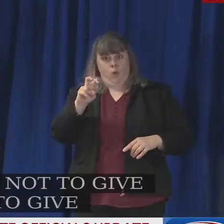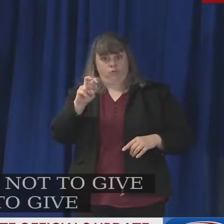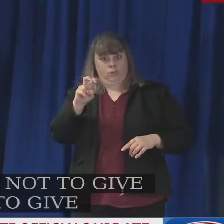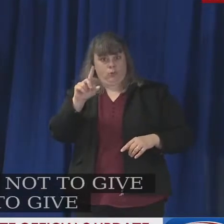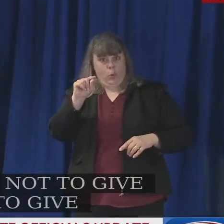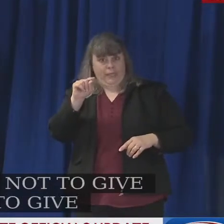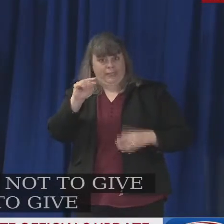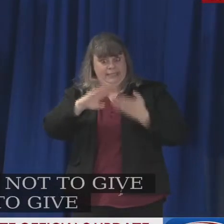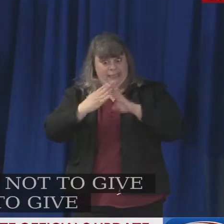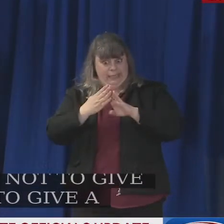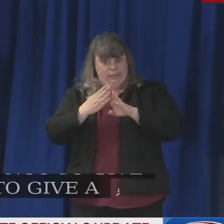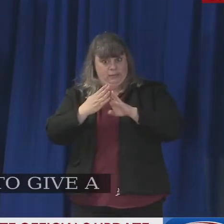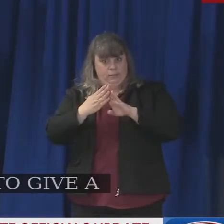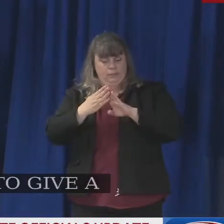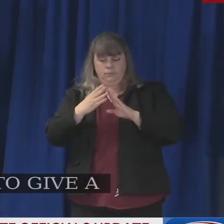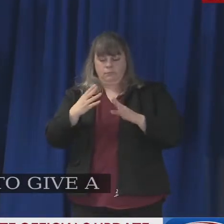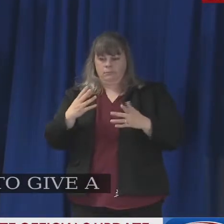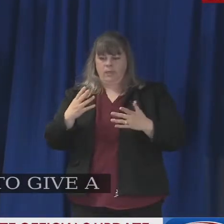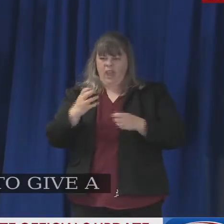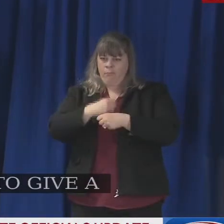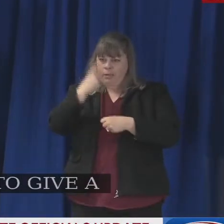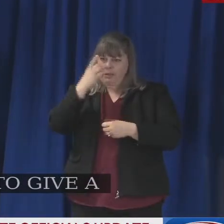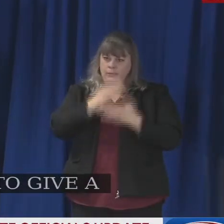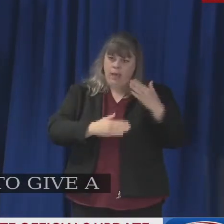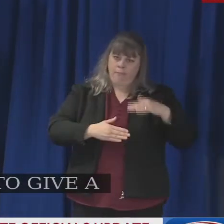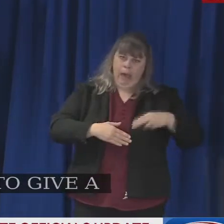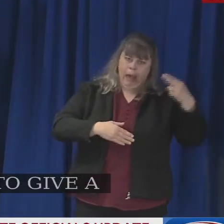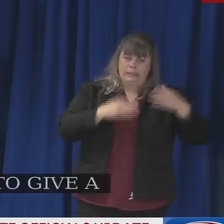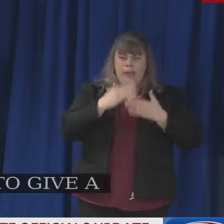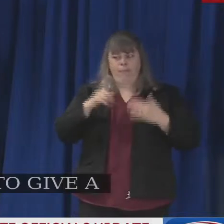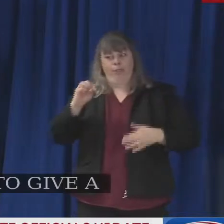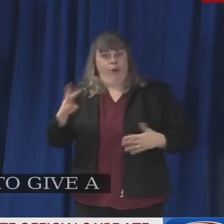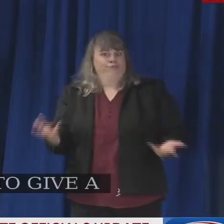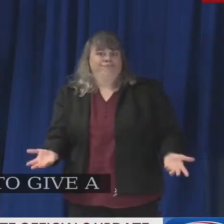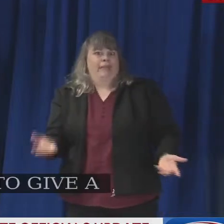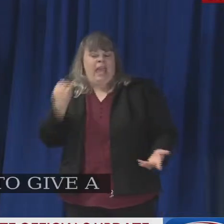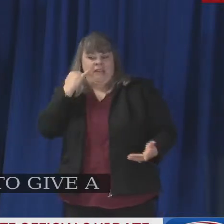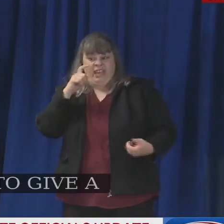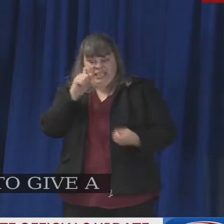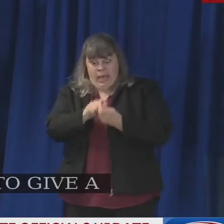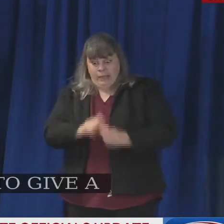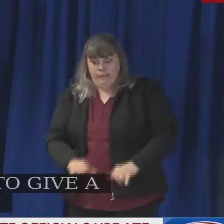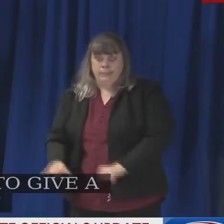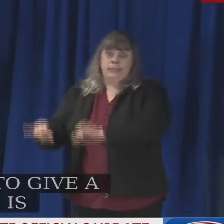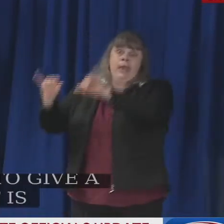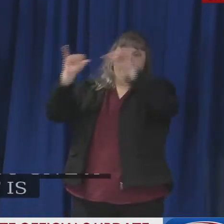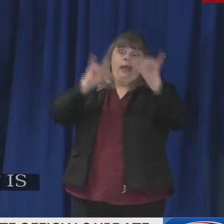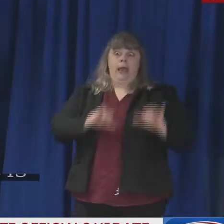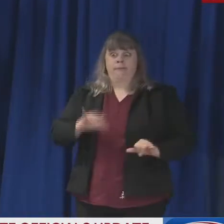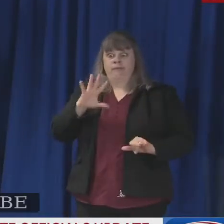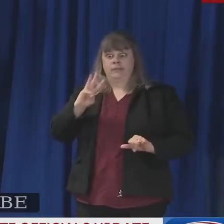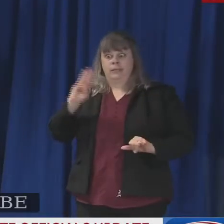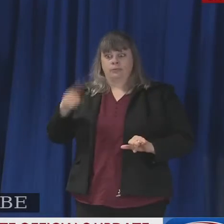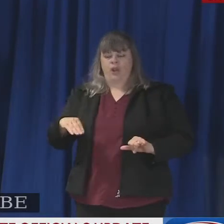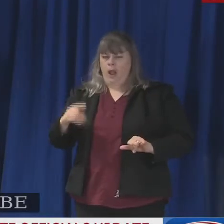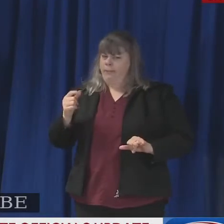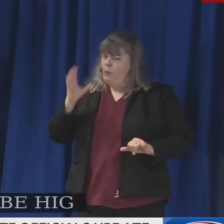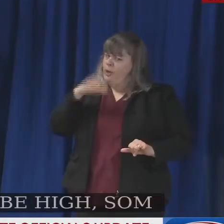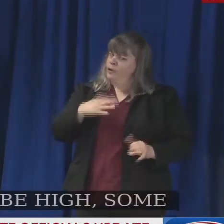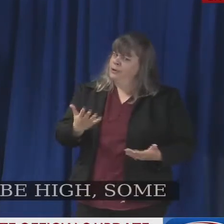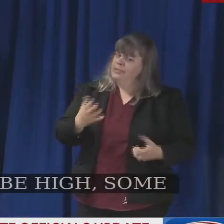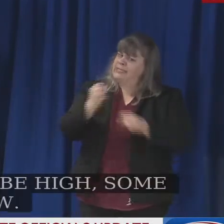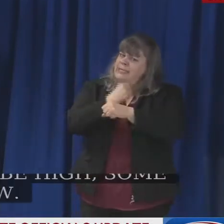state, some are going to be high and some are going to be low. I mean, not every town is going to be the same. If every town was the same at 56% fully vaccinated, that would be weird,